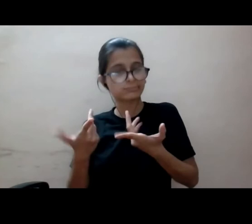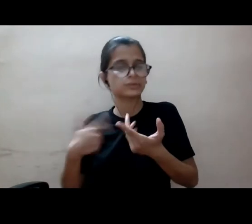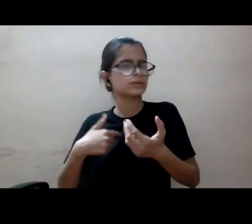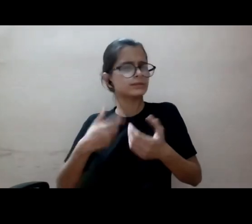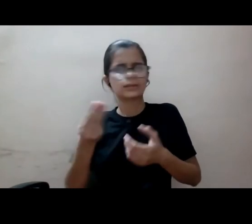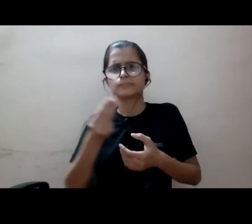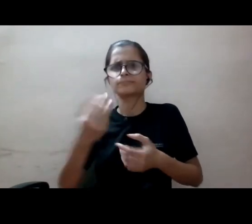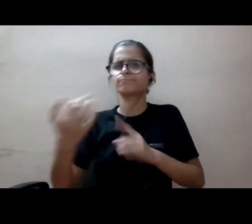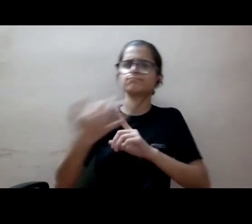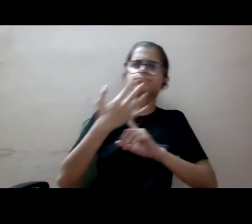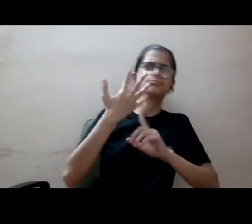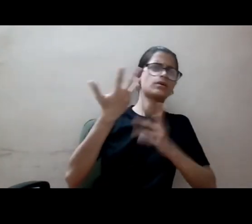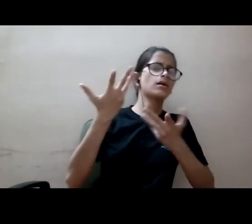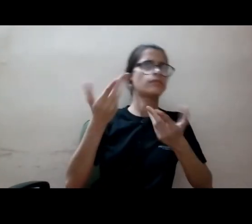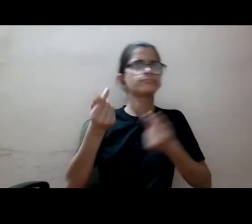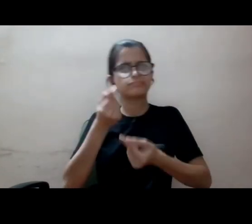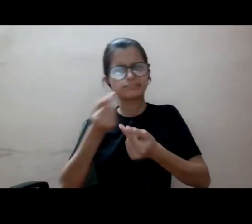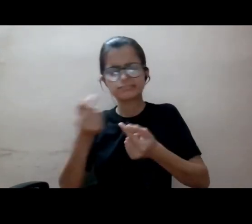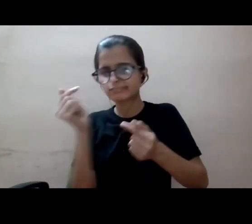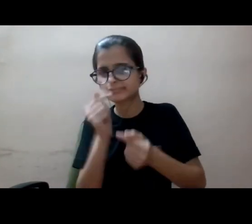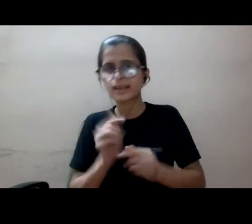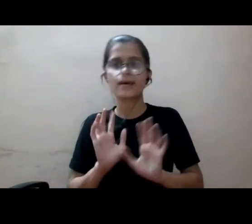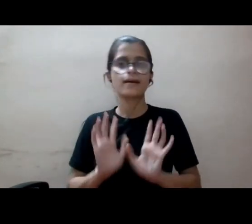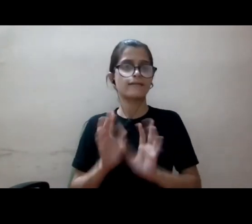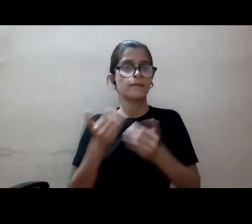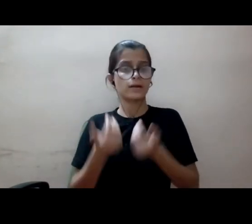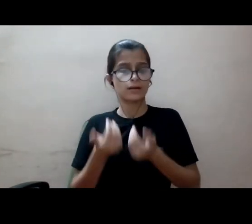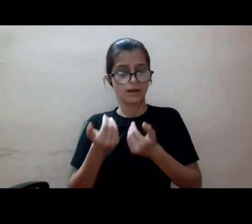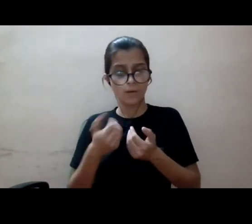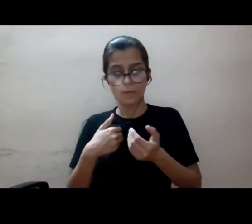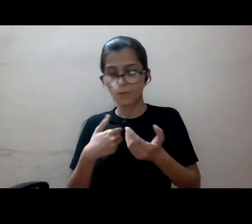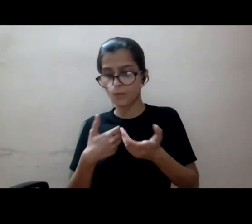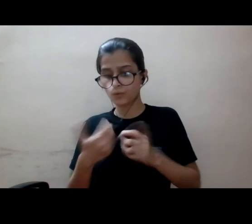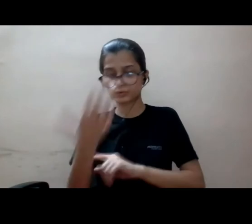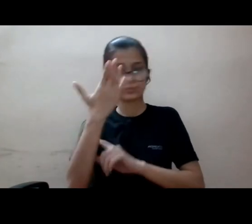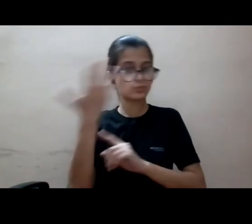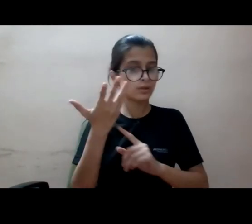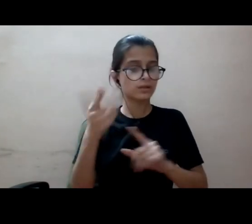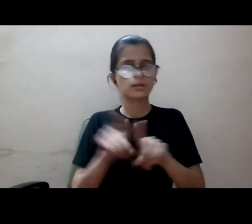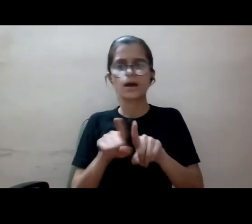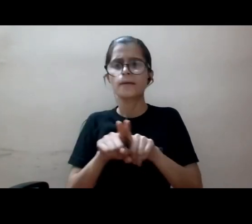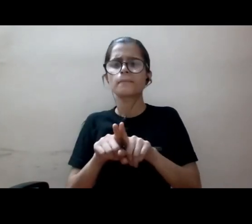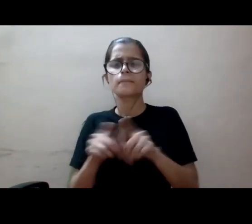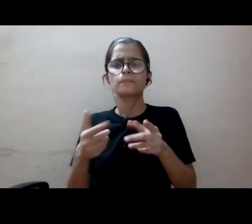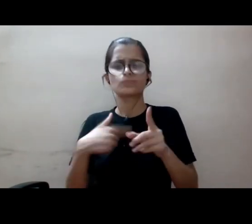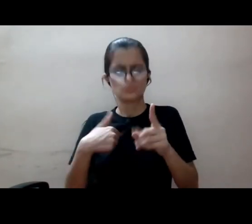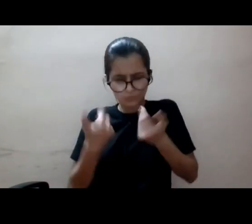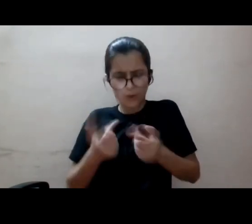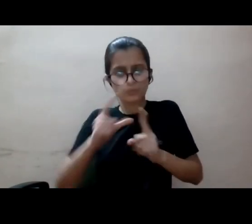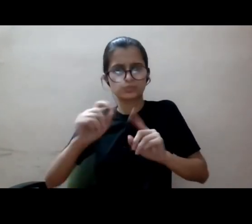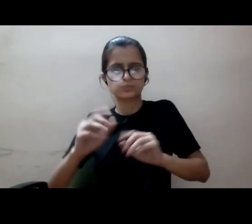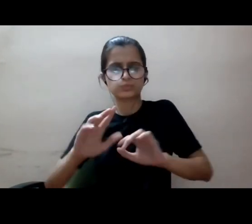inspirational pornographic things. Yes. And nowadays what is coming out is basically informative. What we do, how